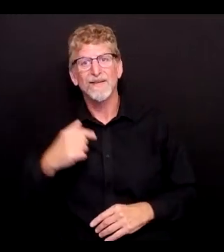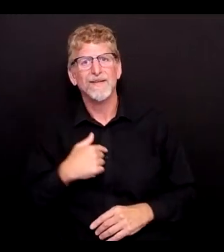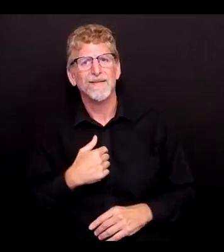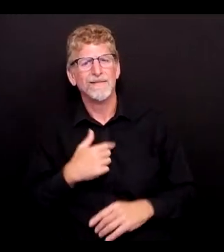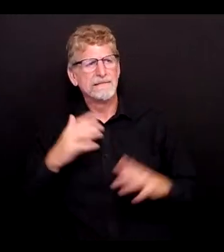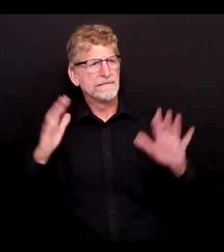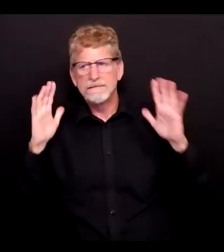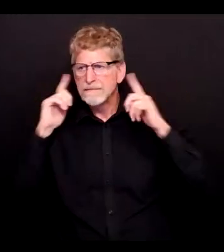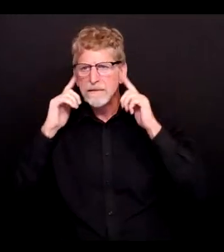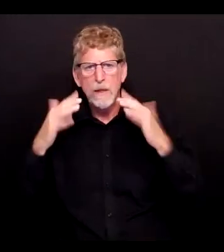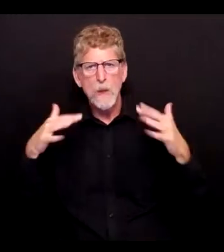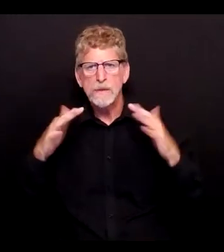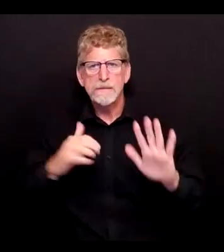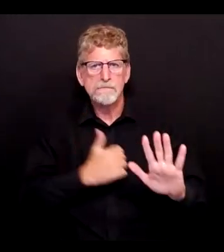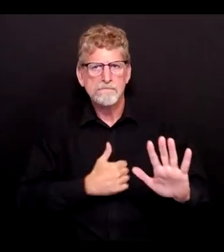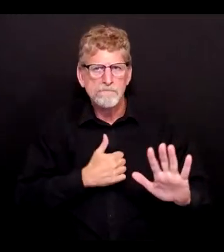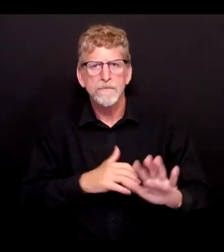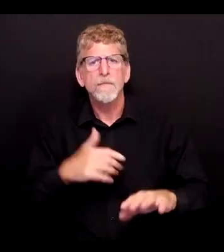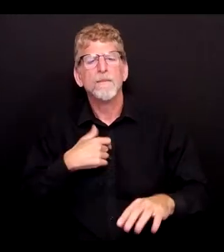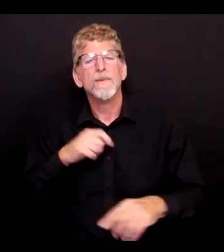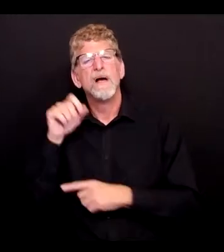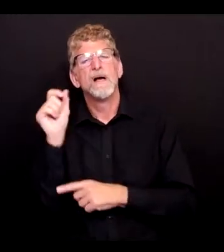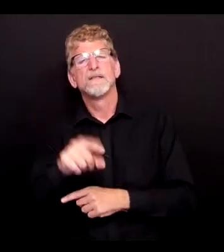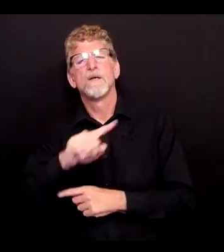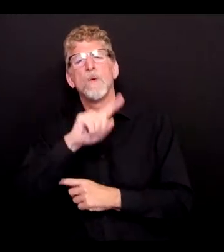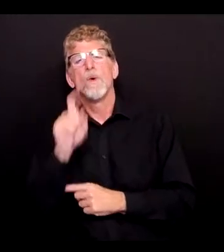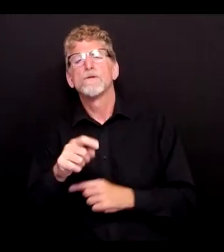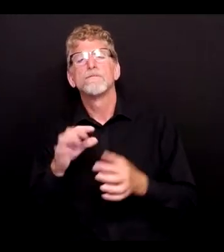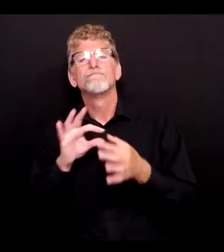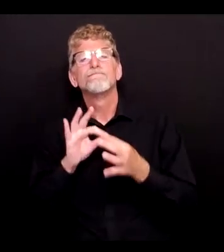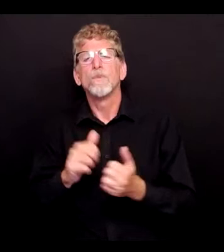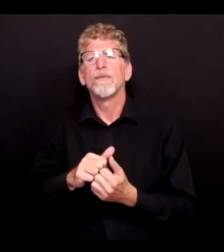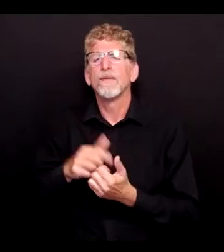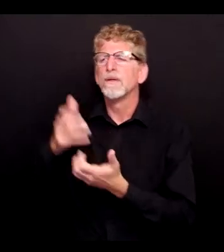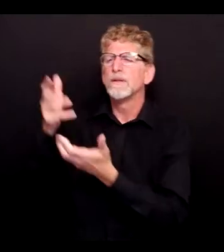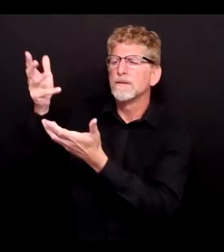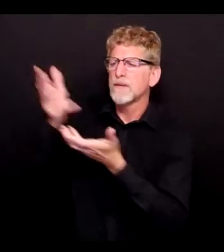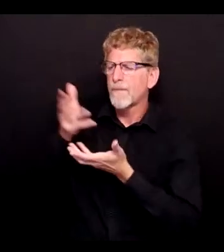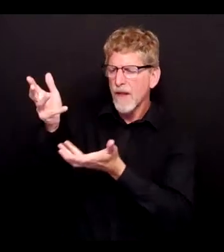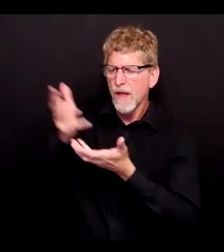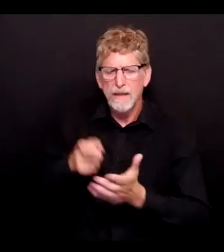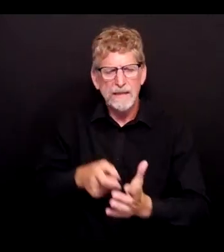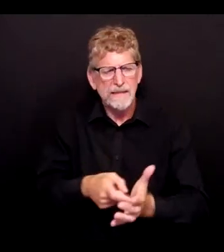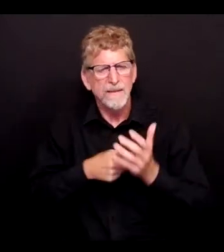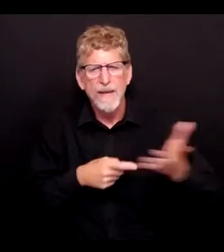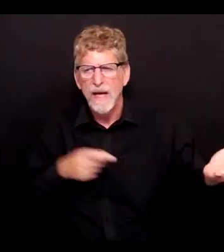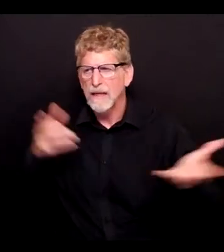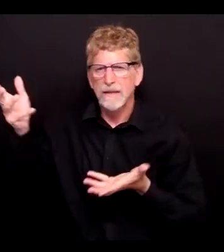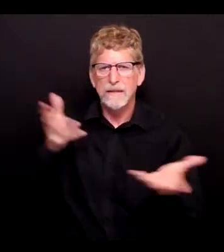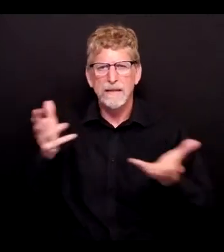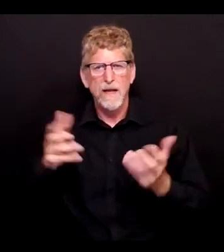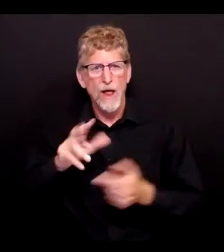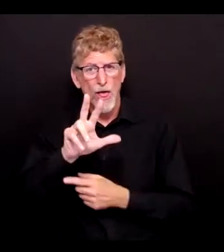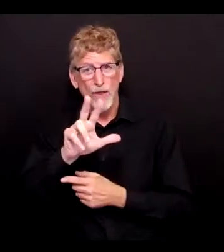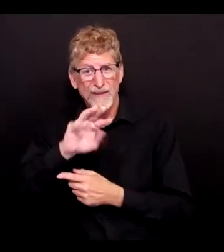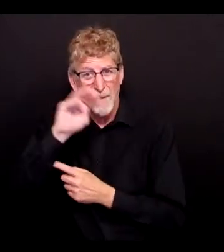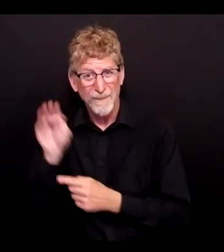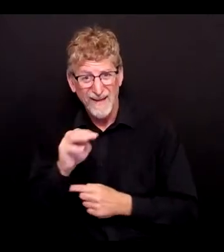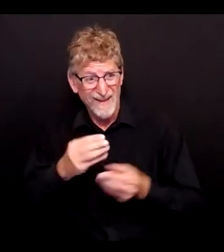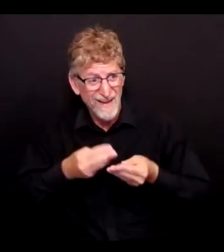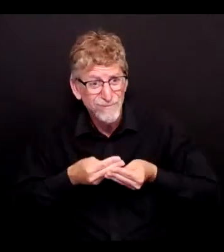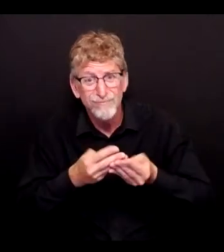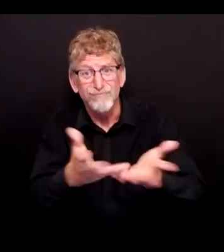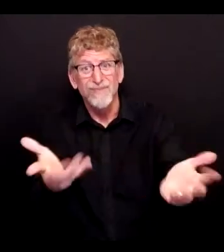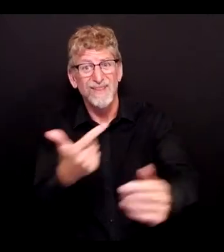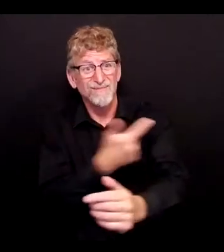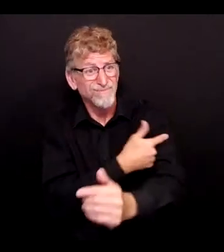of vaccine. We get 3 million doses administered today, but do you have any concerns that we're going to start to see